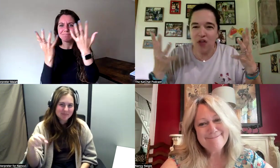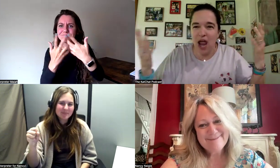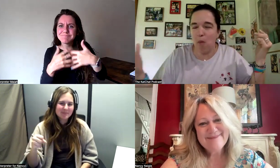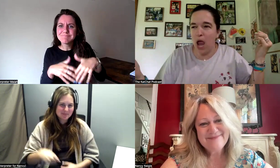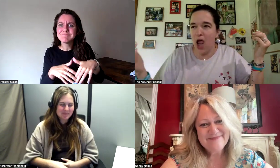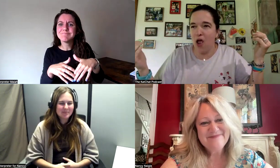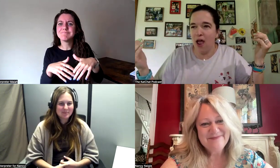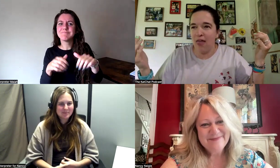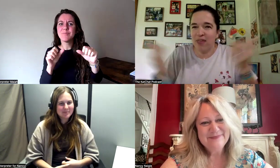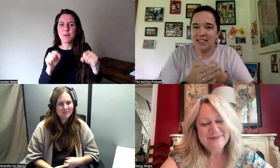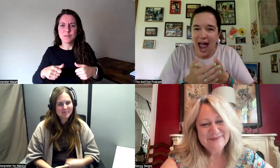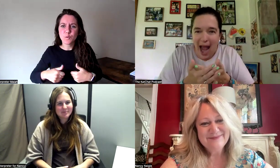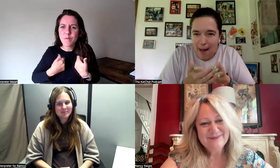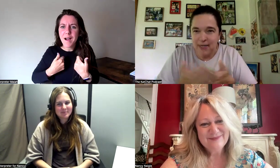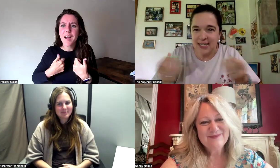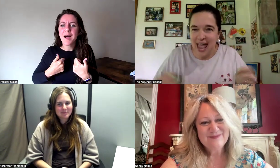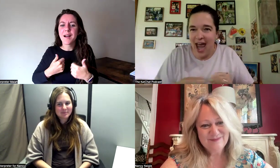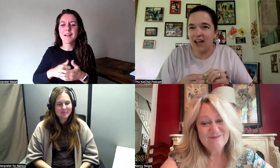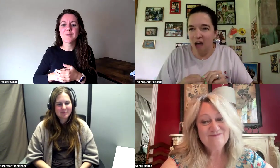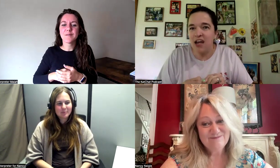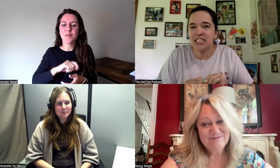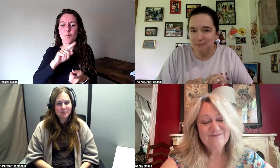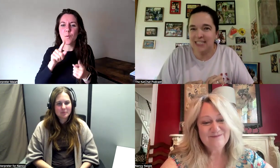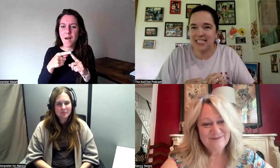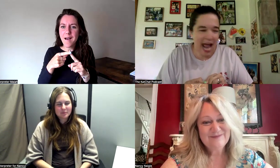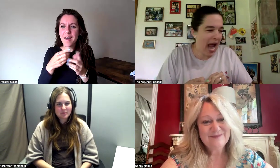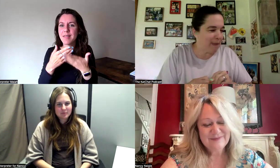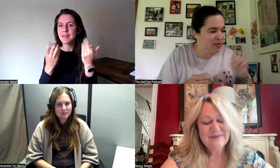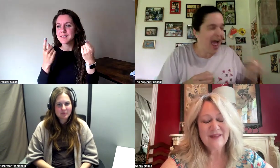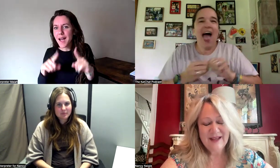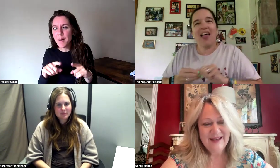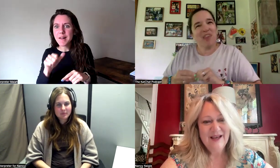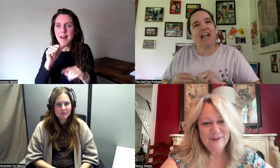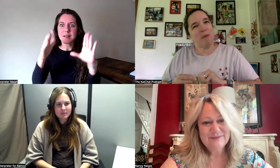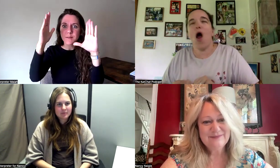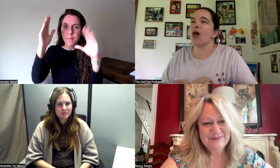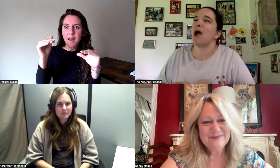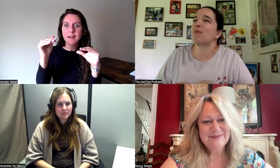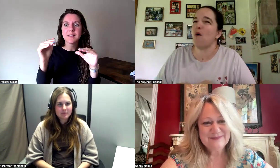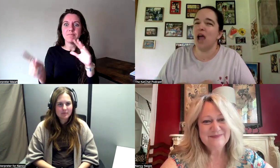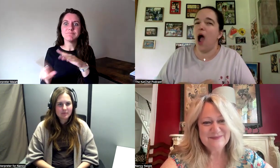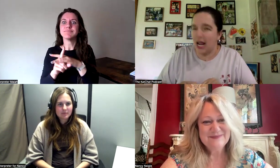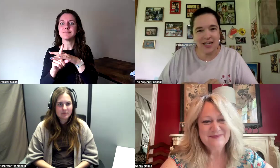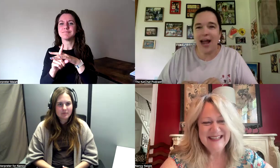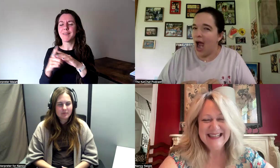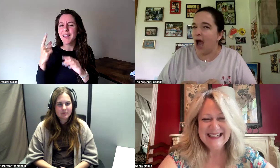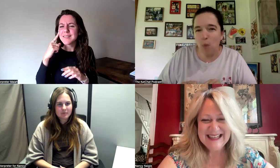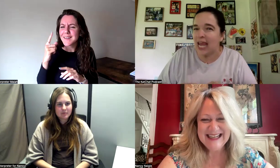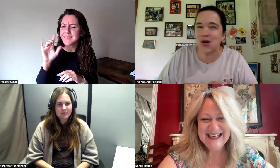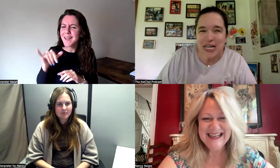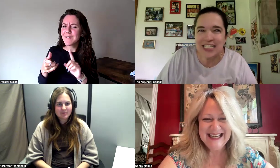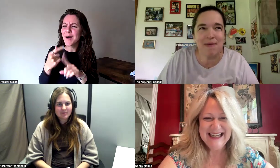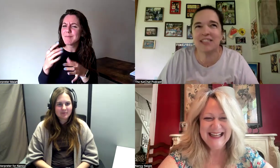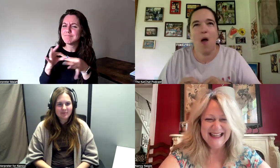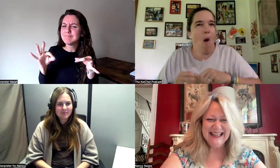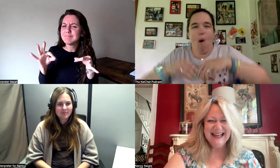each other where things happen at an unexpected time. That's from a Hallmark movie, like the God